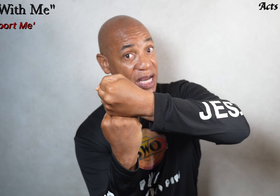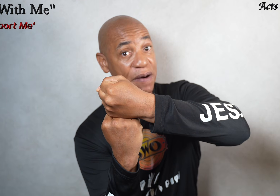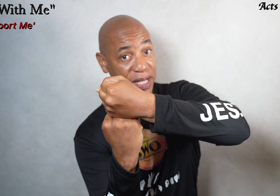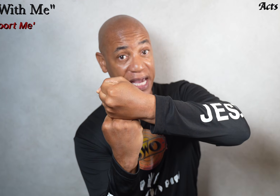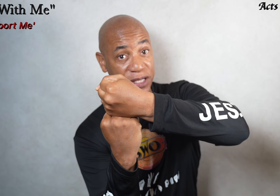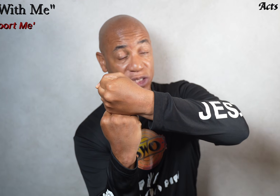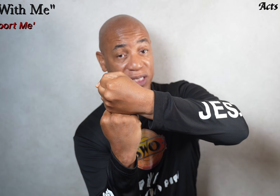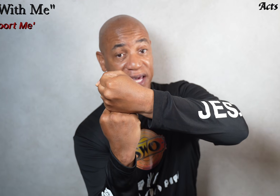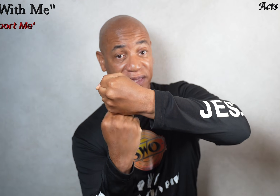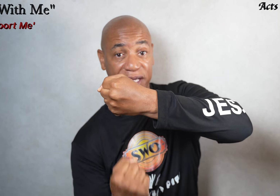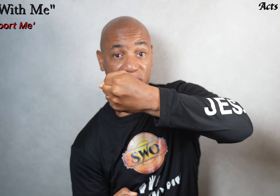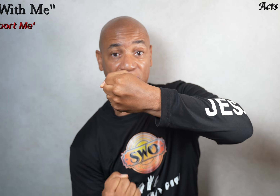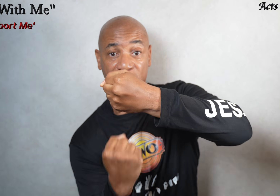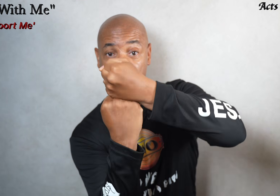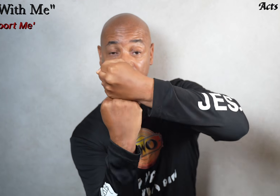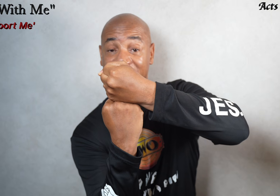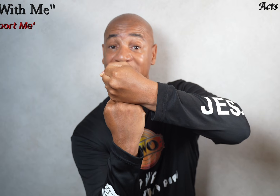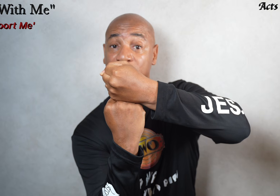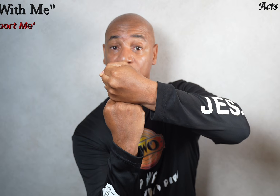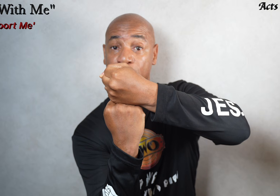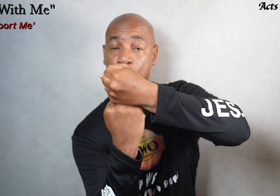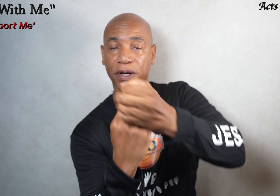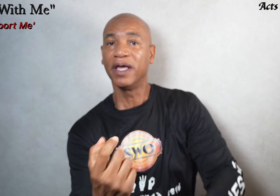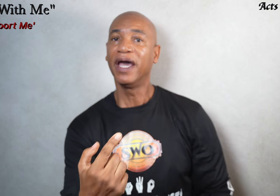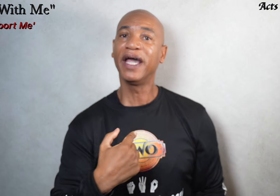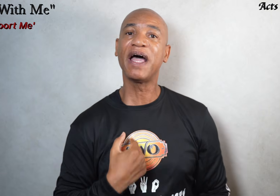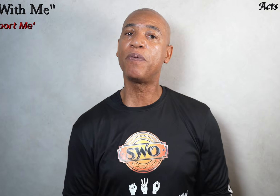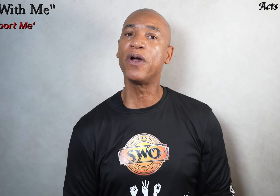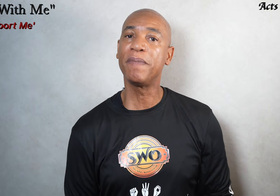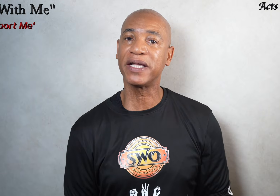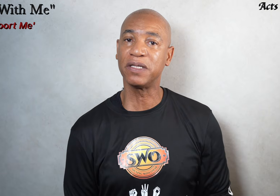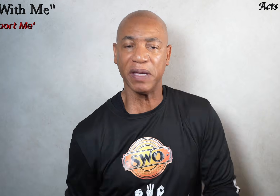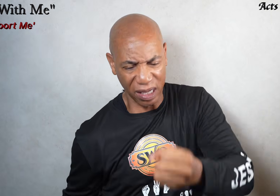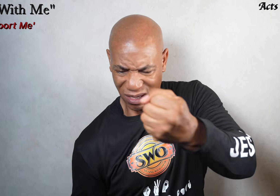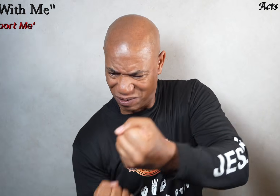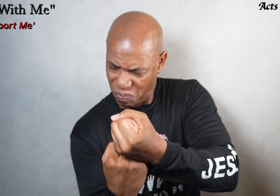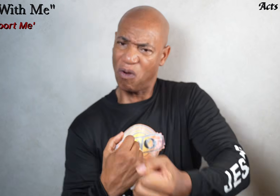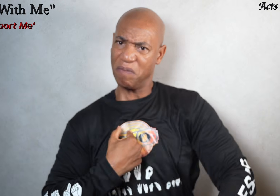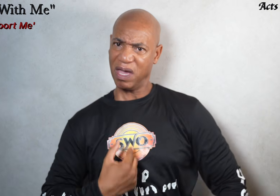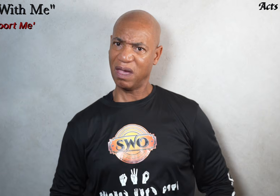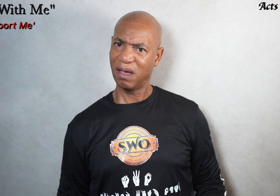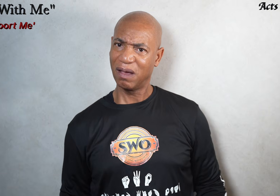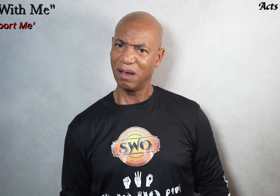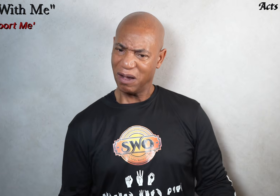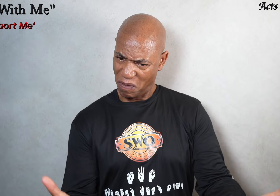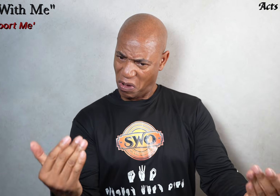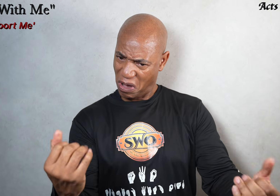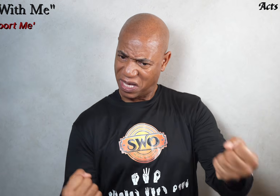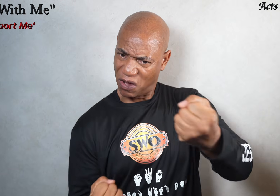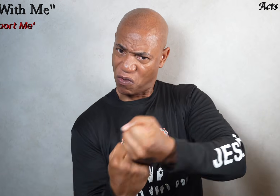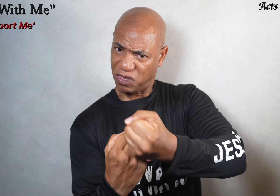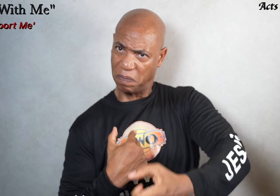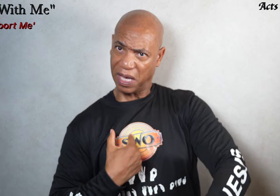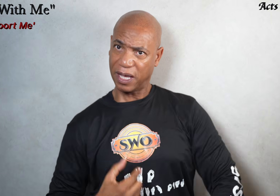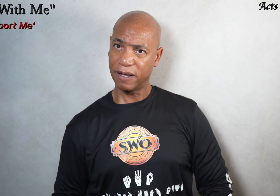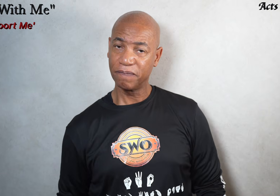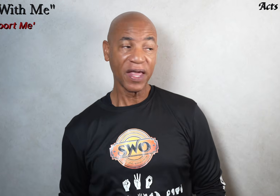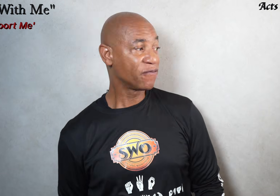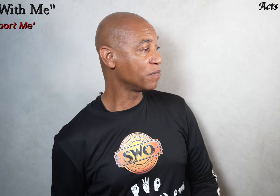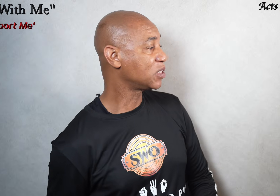non-dominant hand, just like this. So that is support. And I'll point back to me. Support me. Come on, get with me. From the